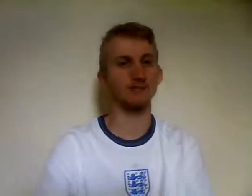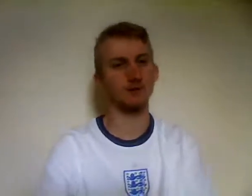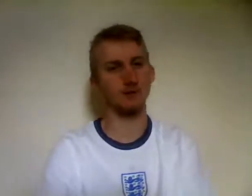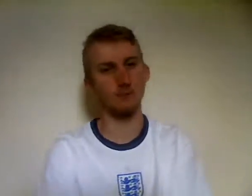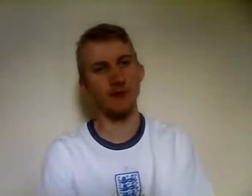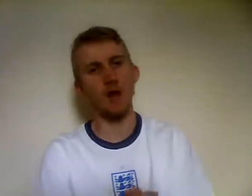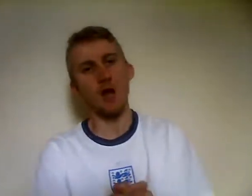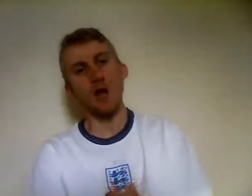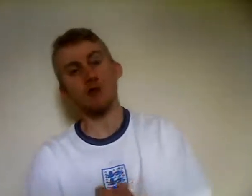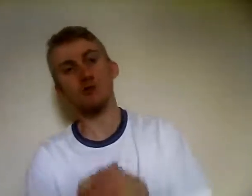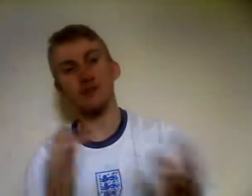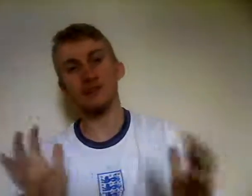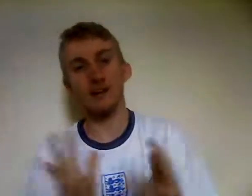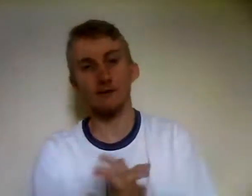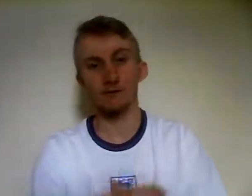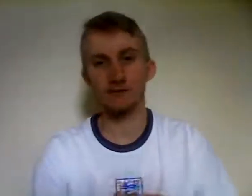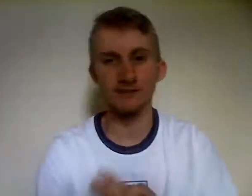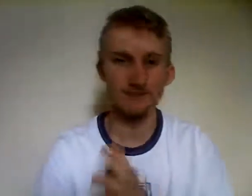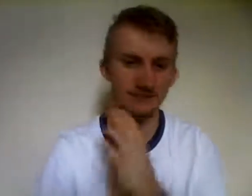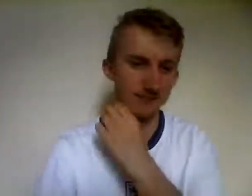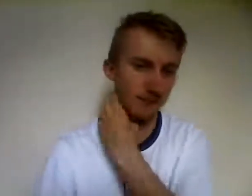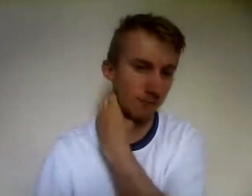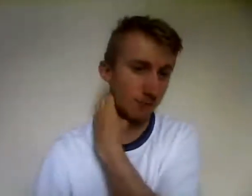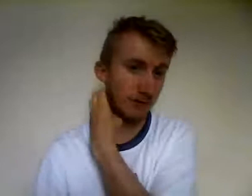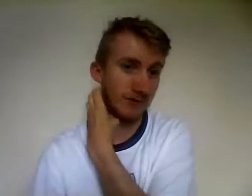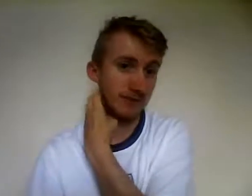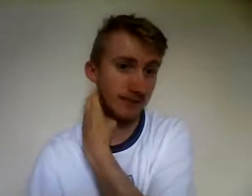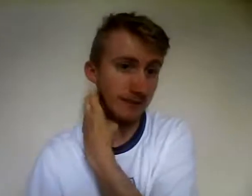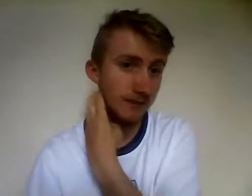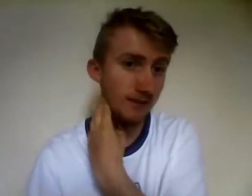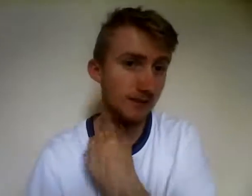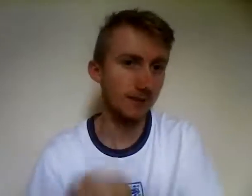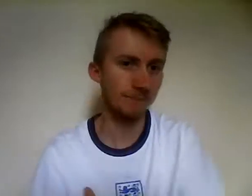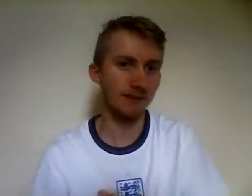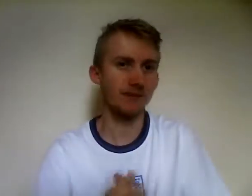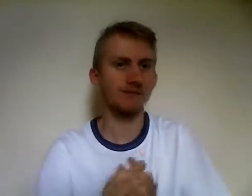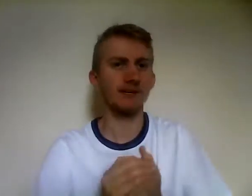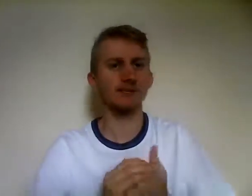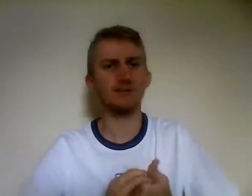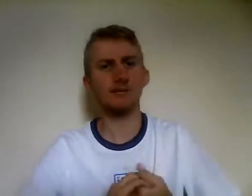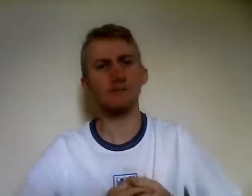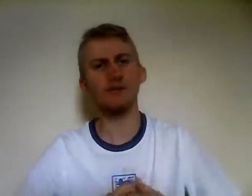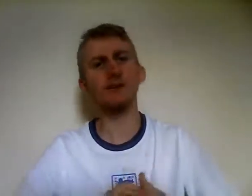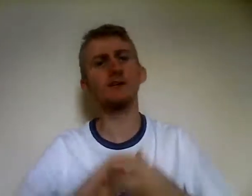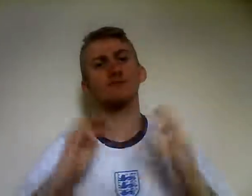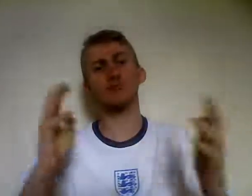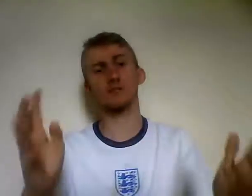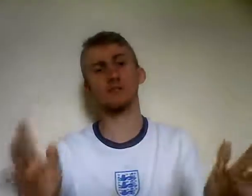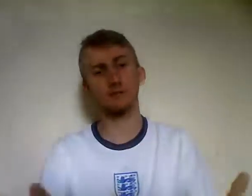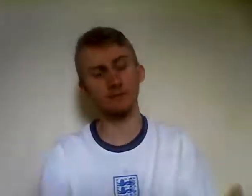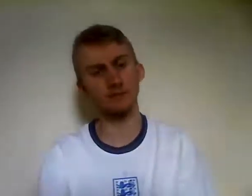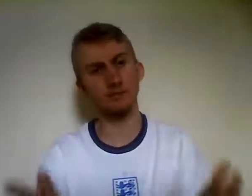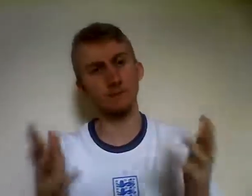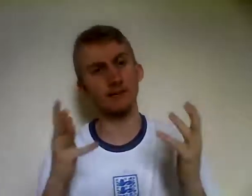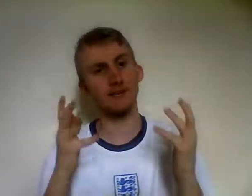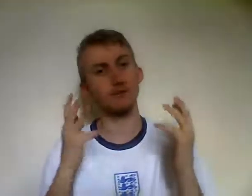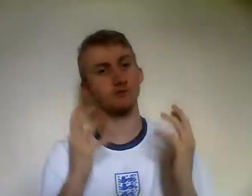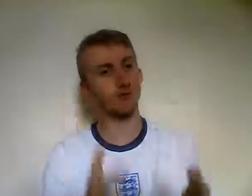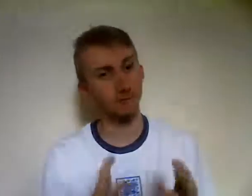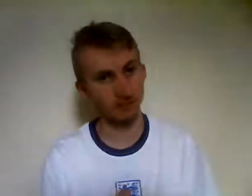club. Crawley Town is what we're looking at today, and their history. Well, they initially played friendly matches